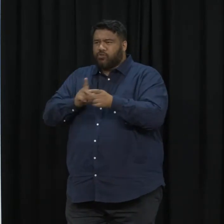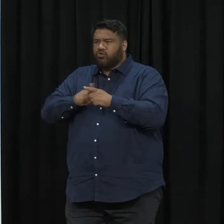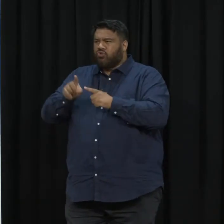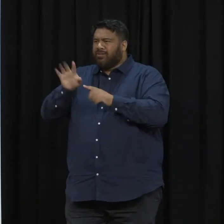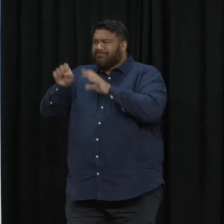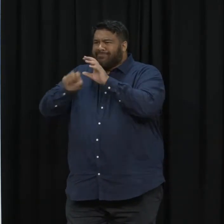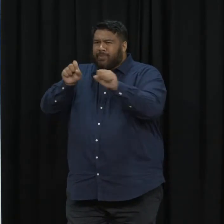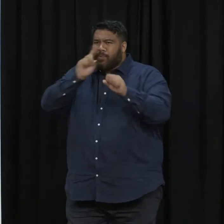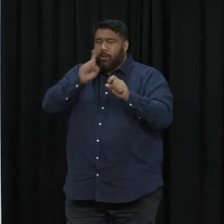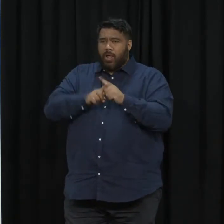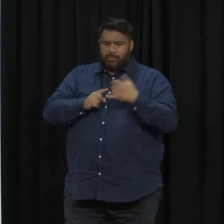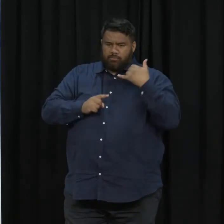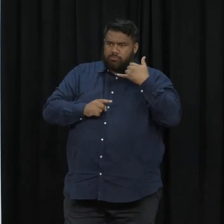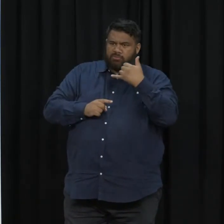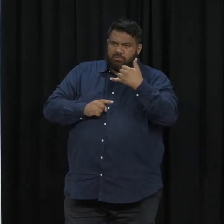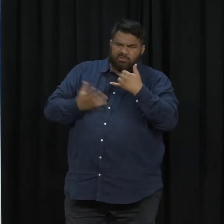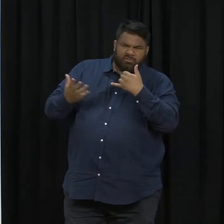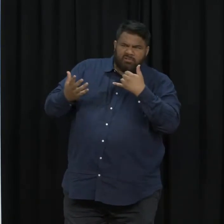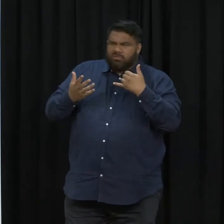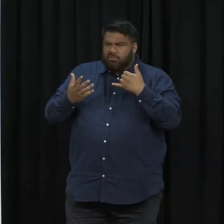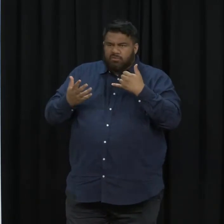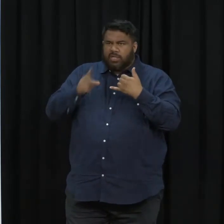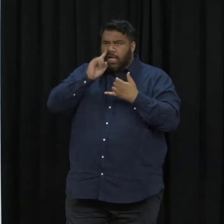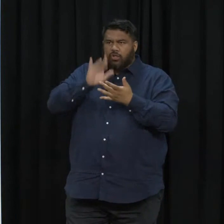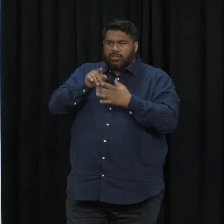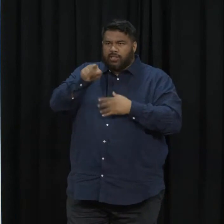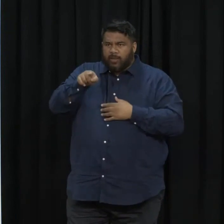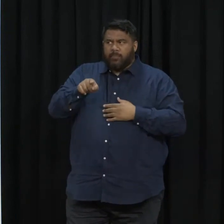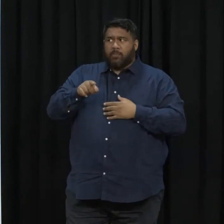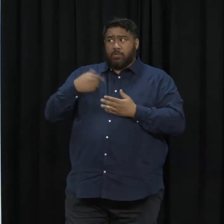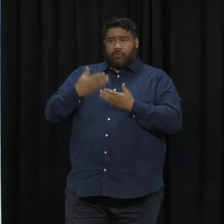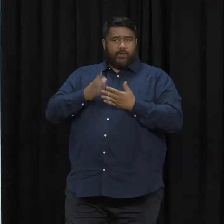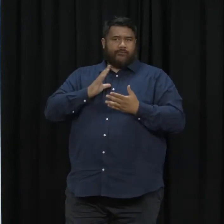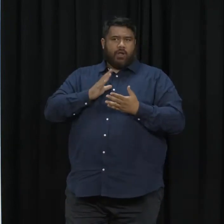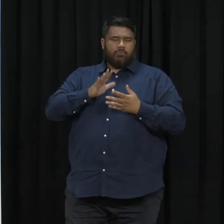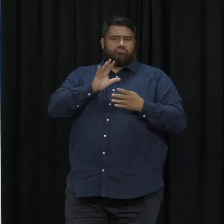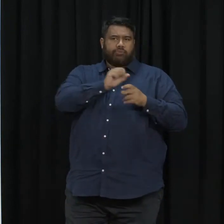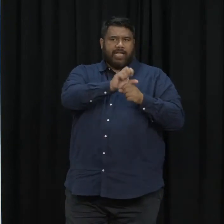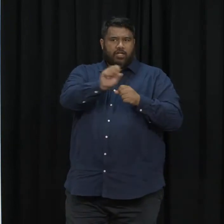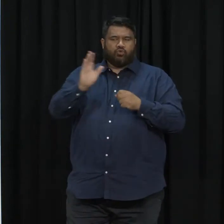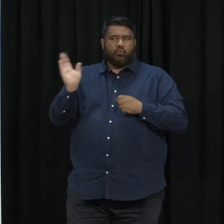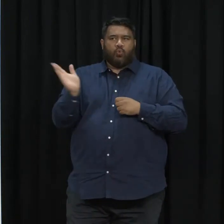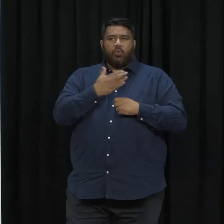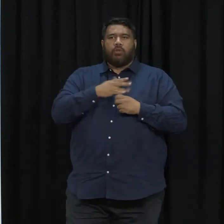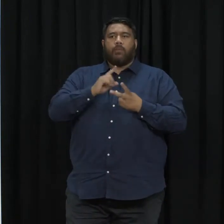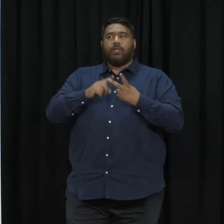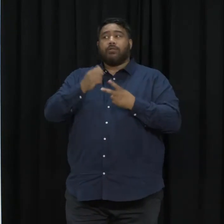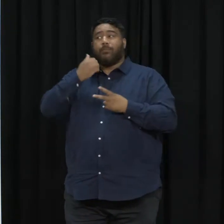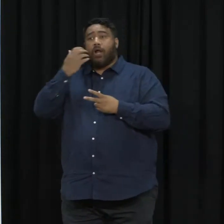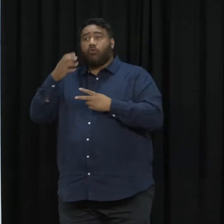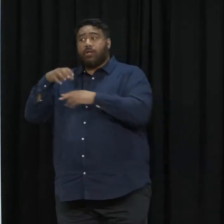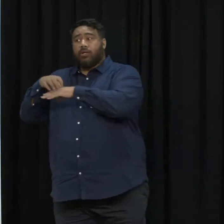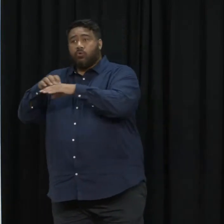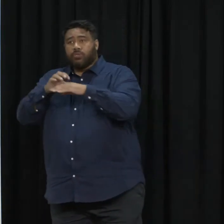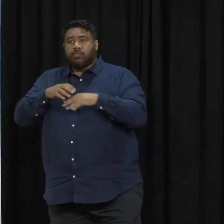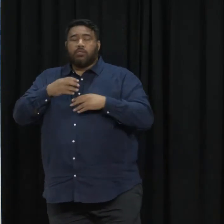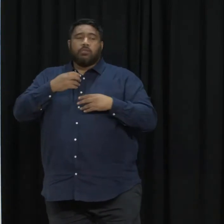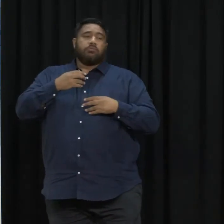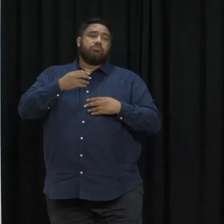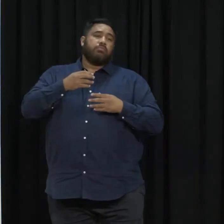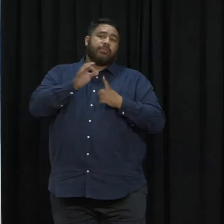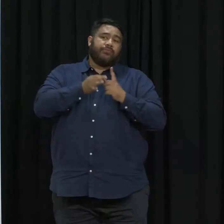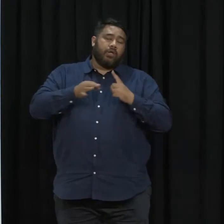cannot be contacted. So far that has not been a problem. And likewise, our Māori and Pacifica and community-based providers are already